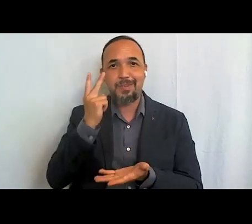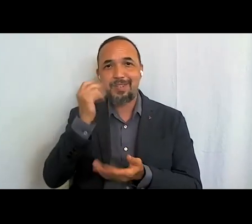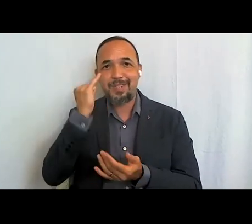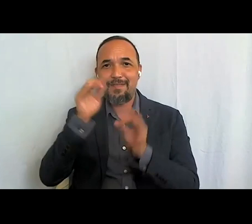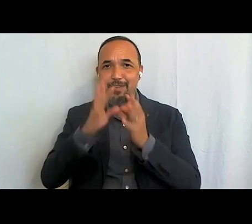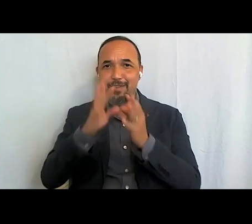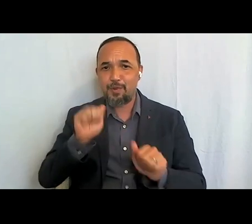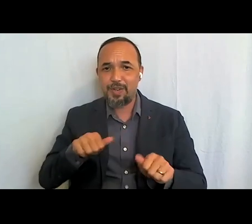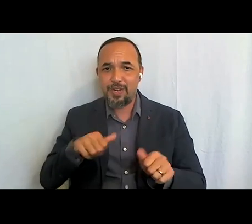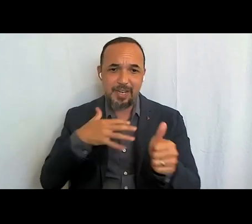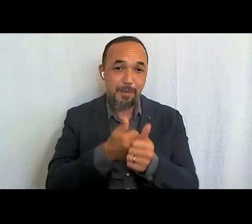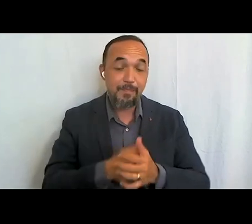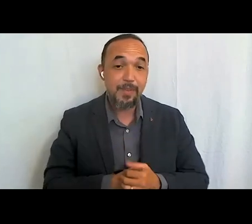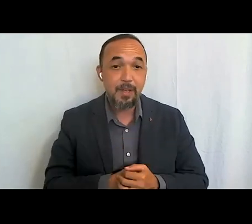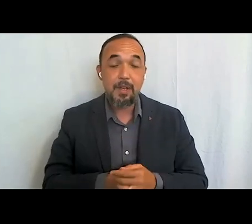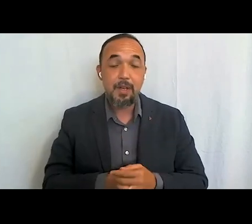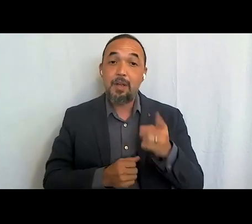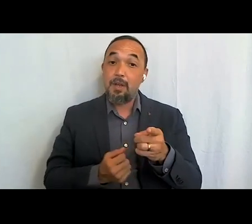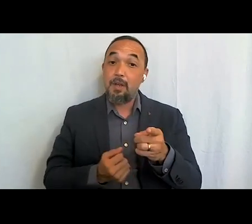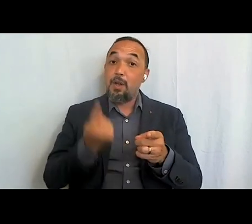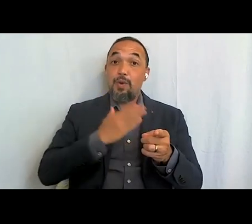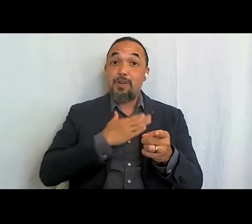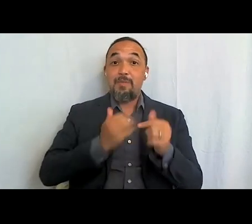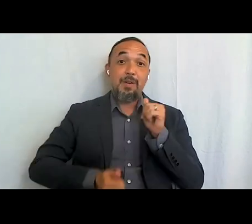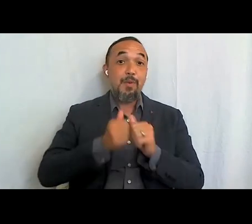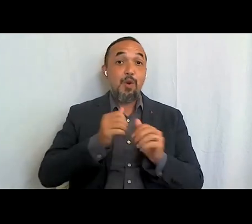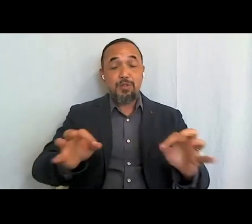is one of the most perfect circles I've ever drawn in my life.